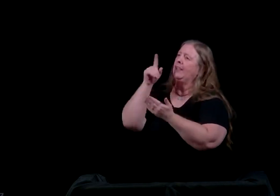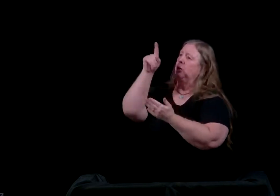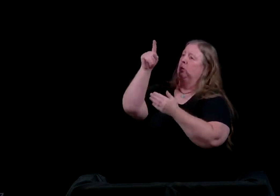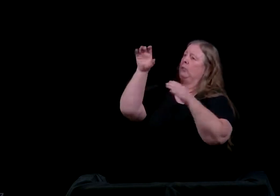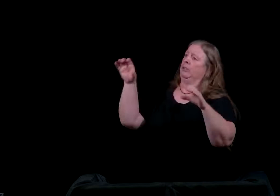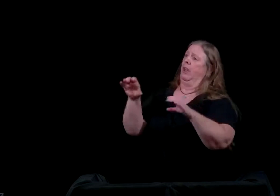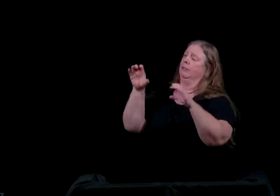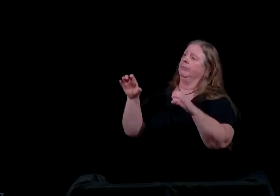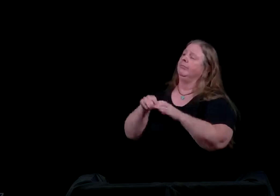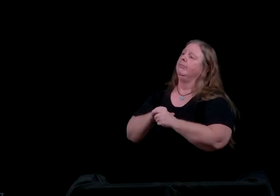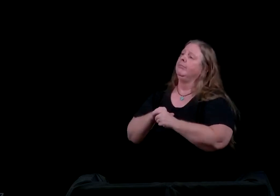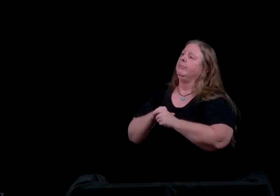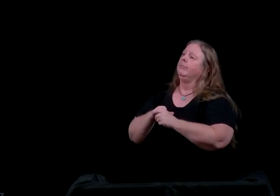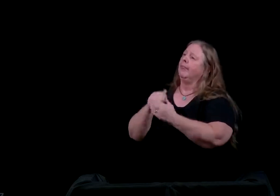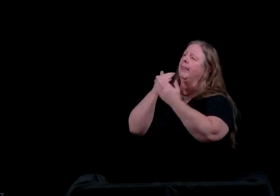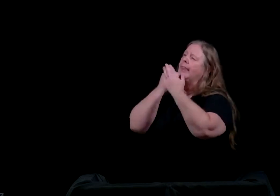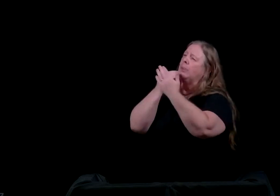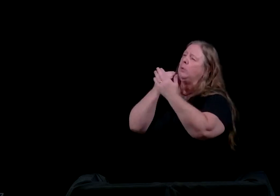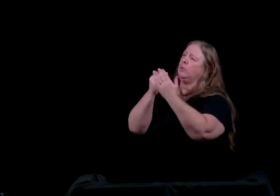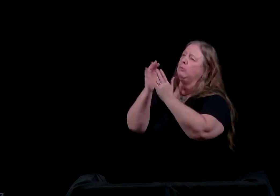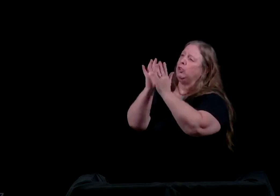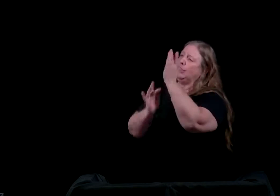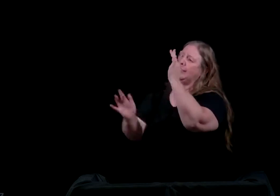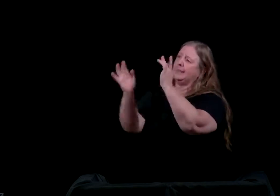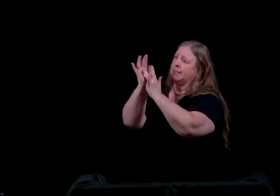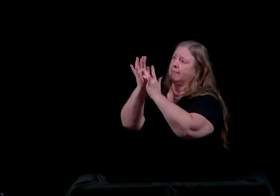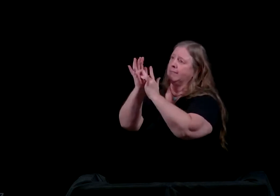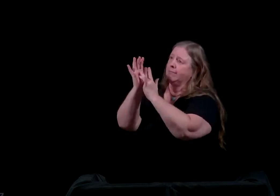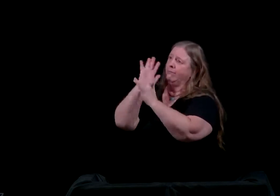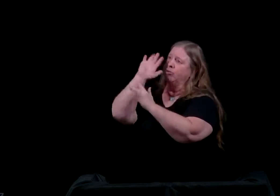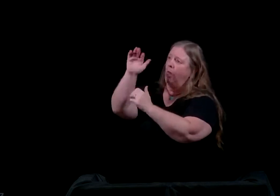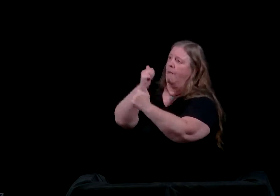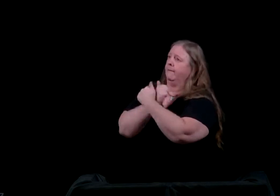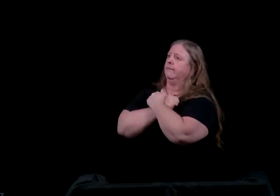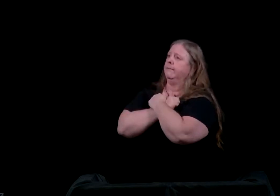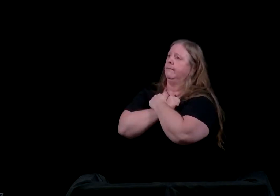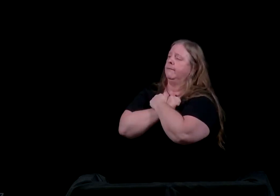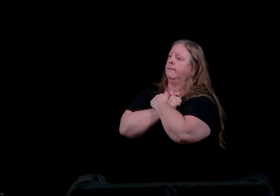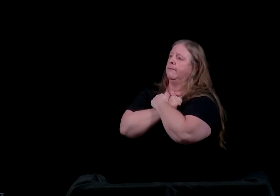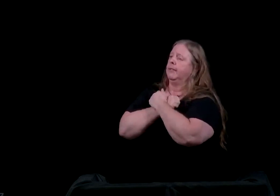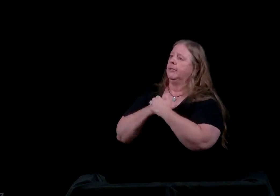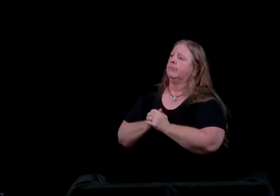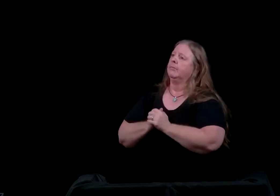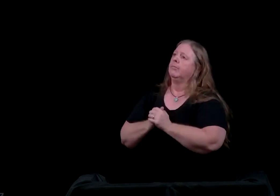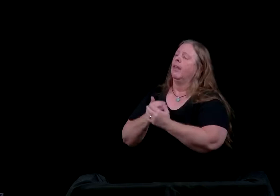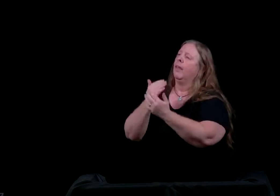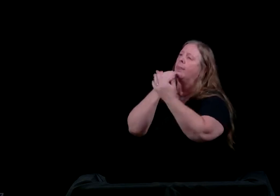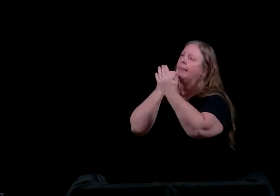Thank you for everything that you have done. And thank you for Jesus, for your love.